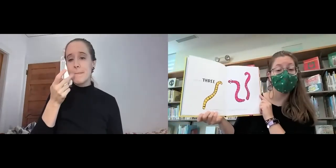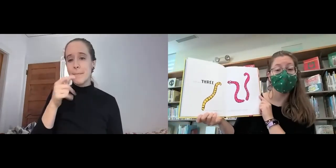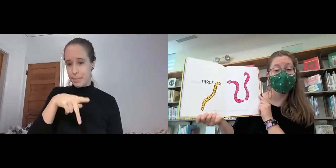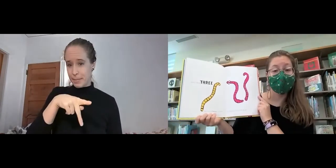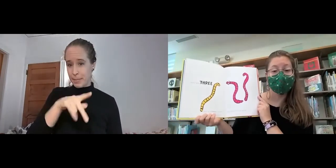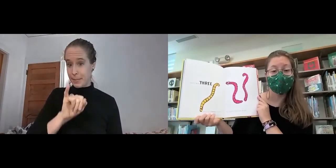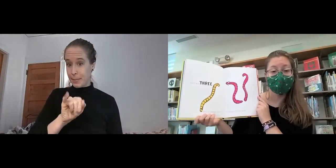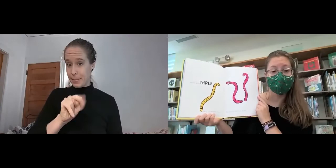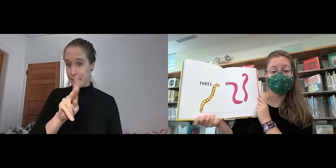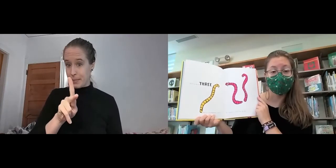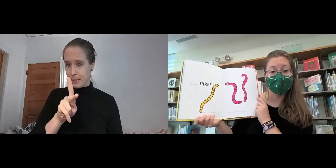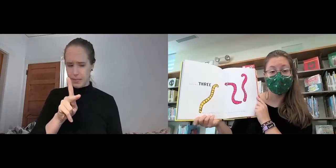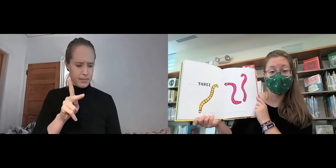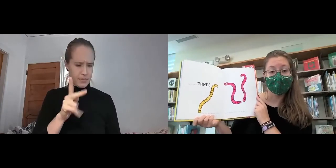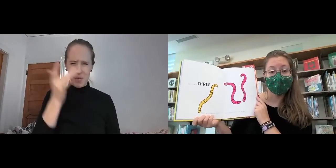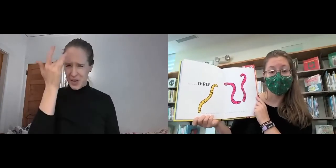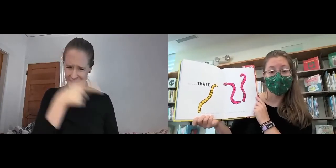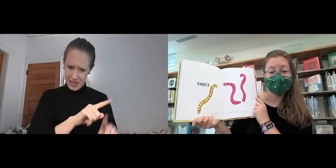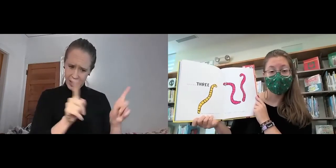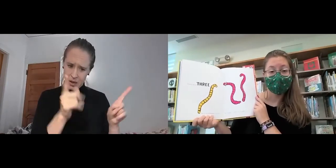just lost my pen.